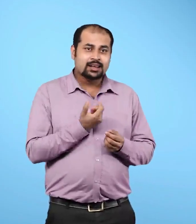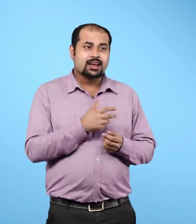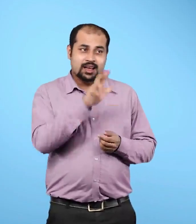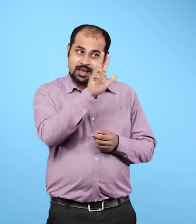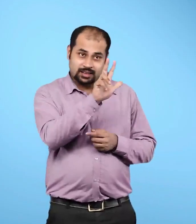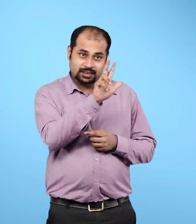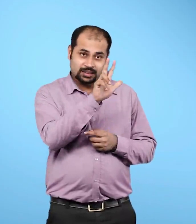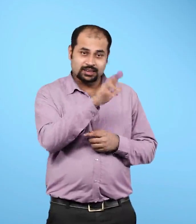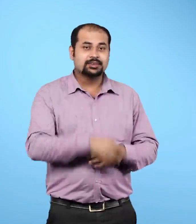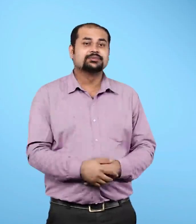erasers."